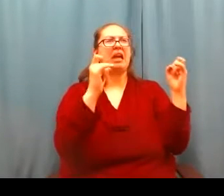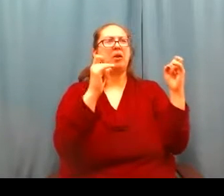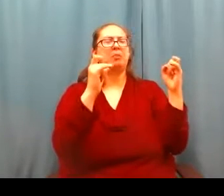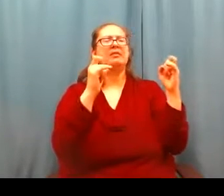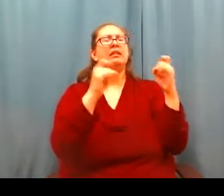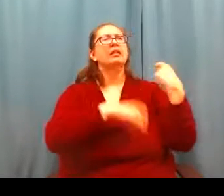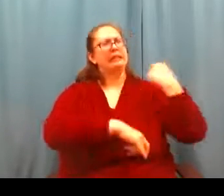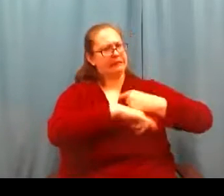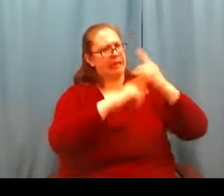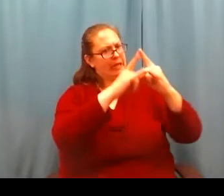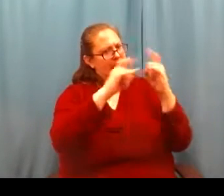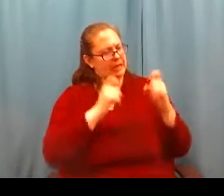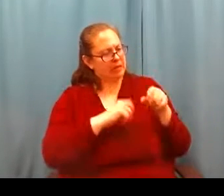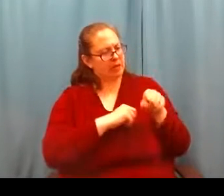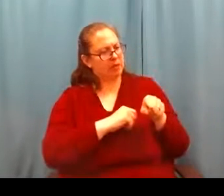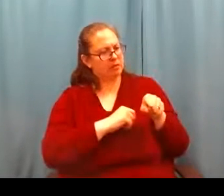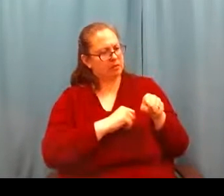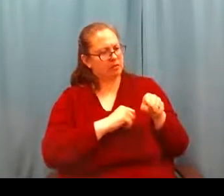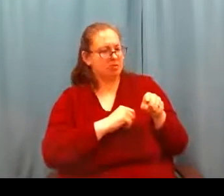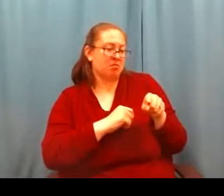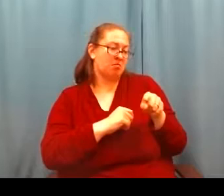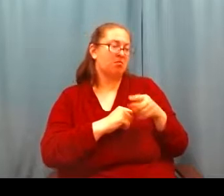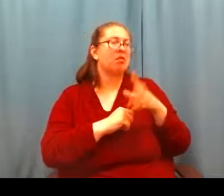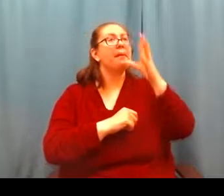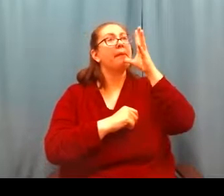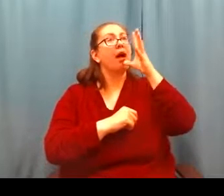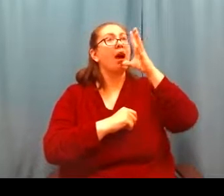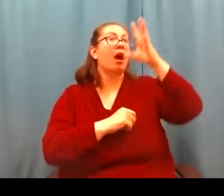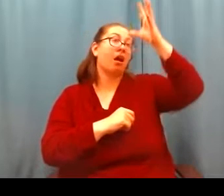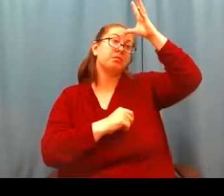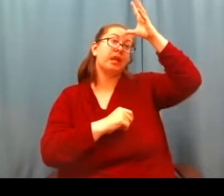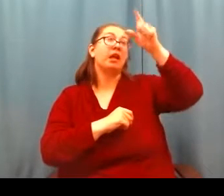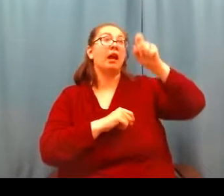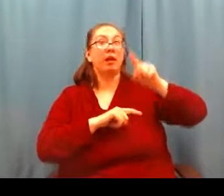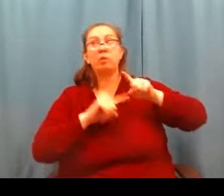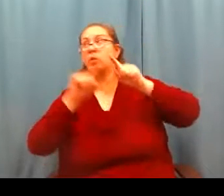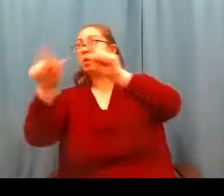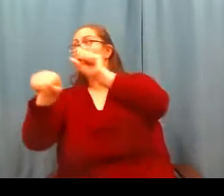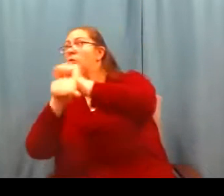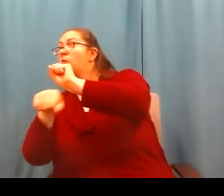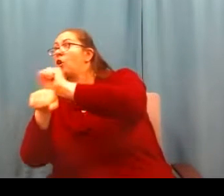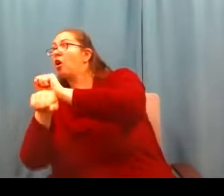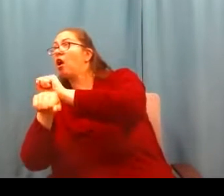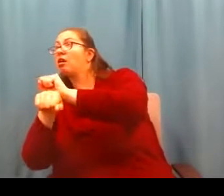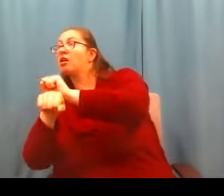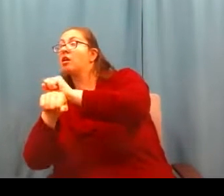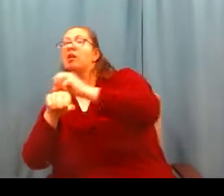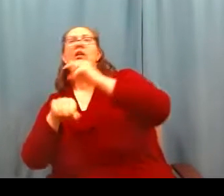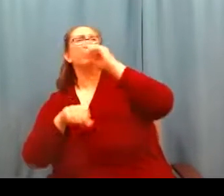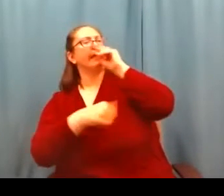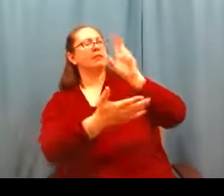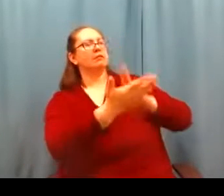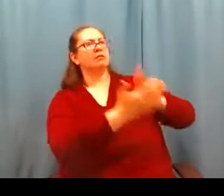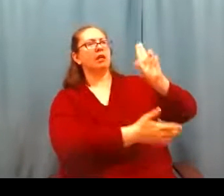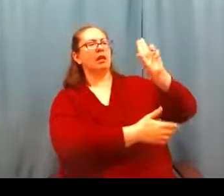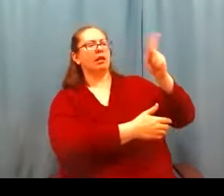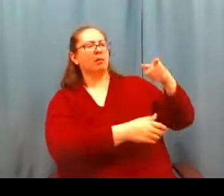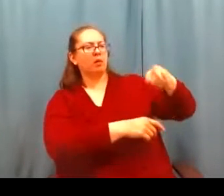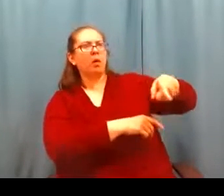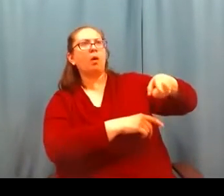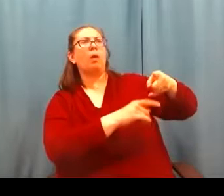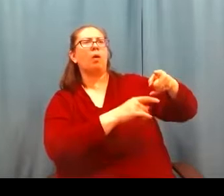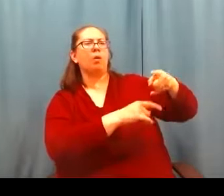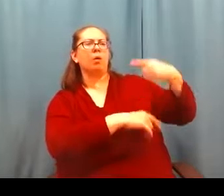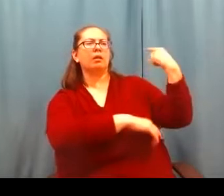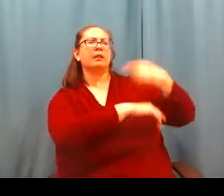are, mom or dad or both have to go to work, and they sign their kids up for day camps, which they